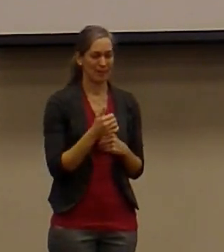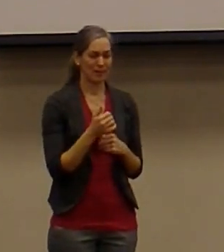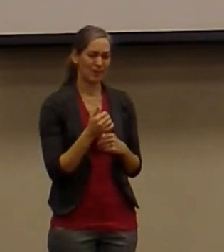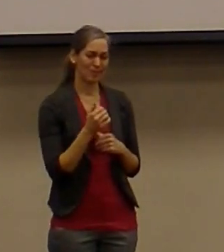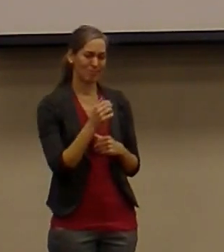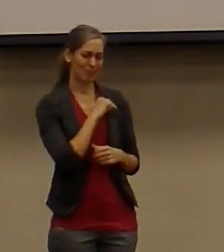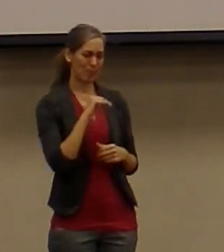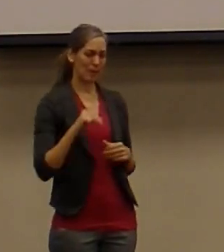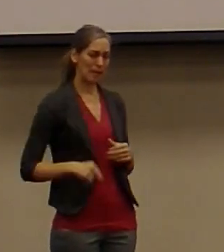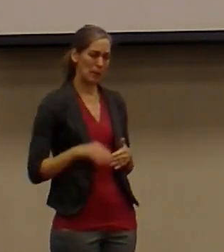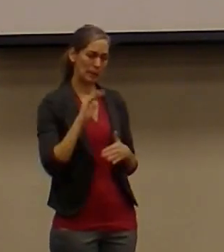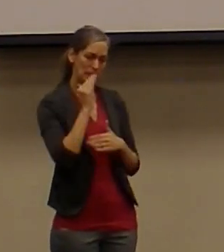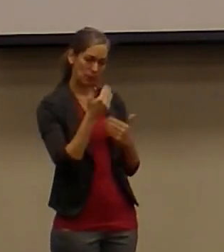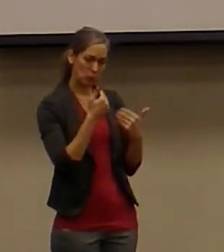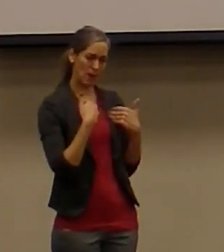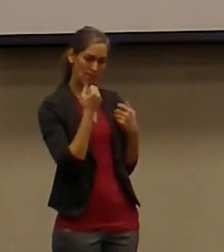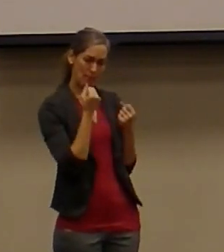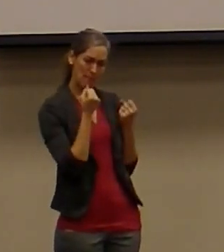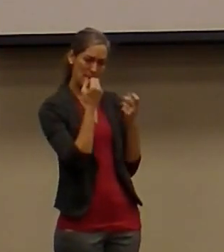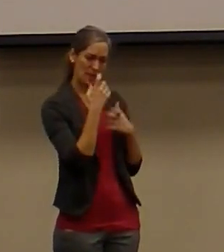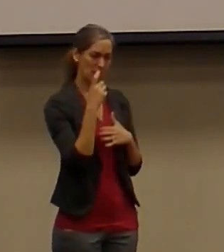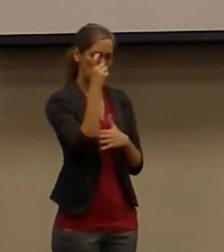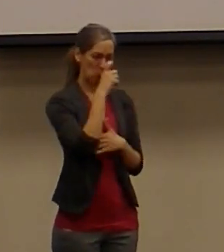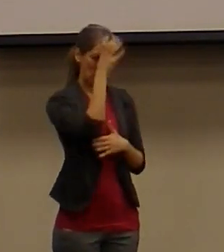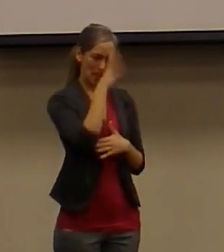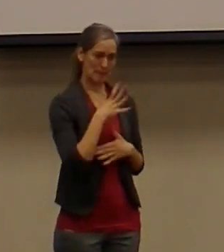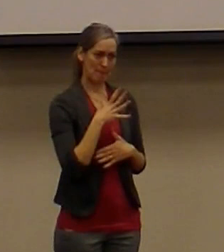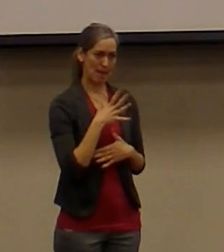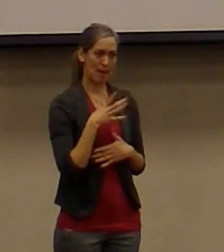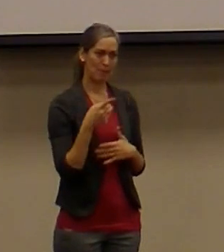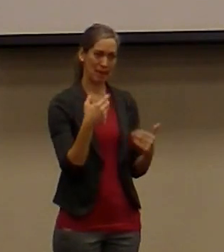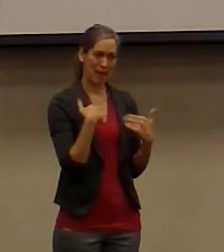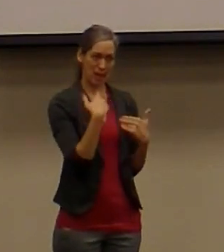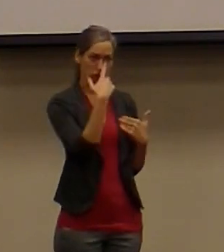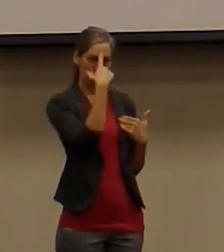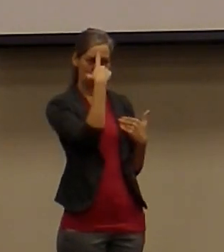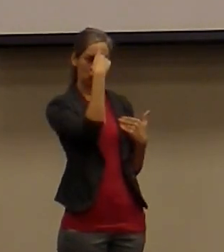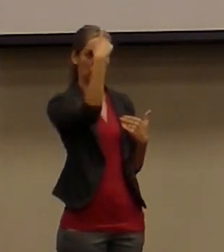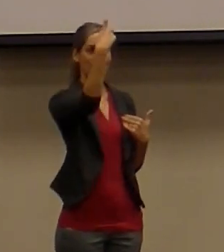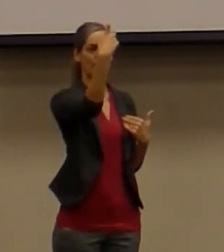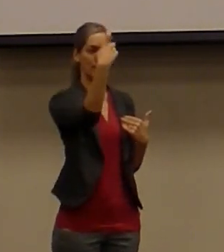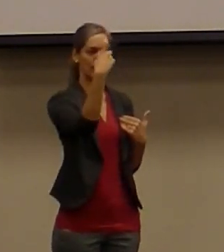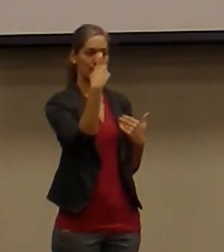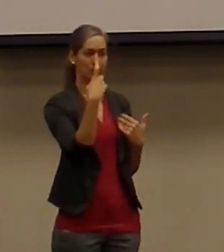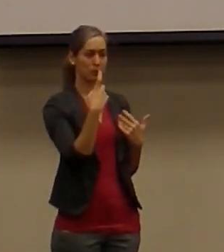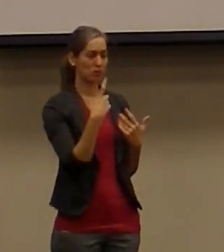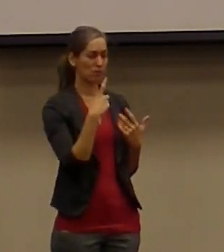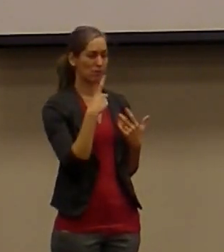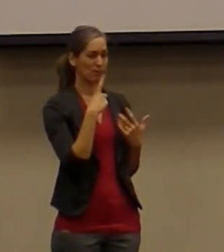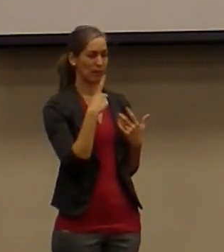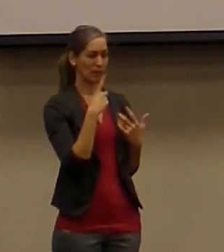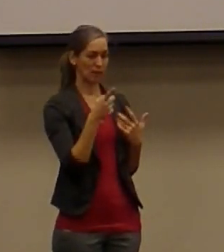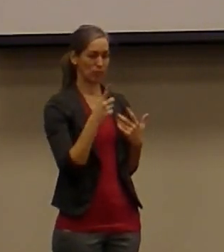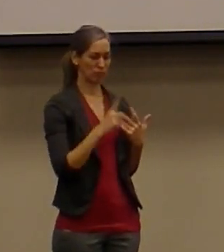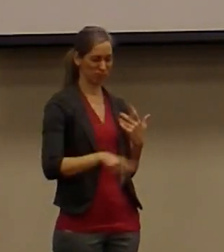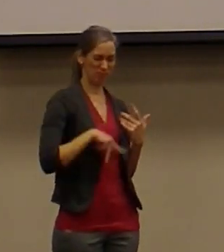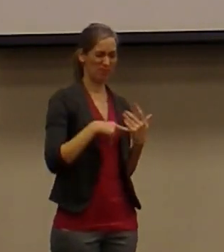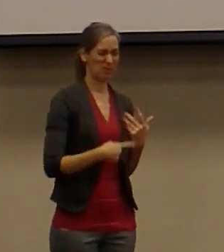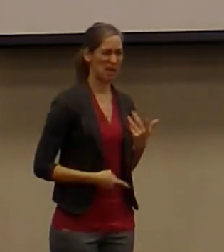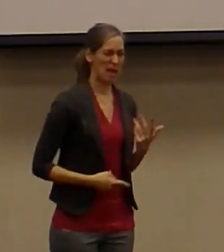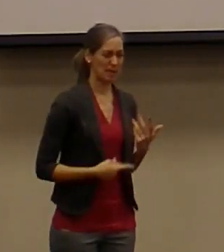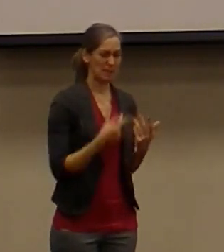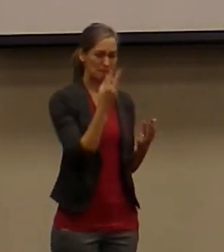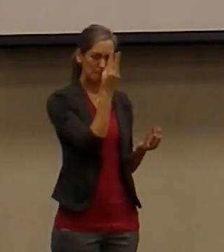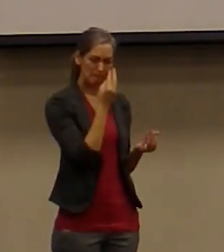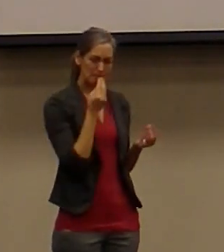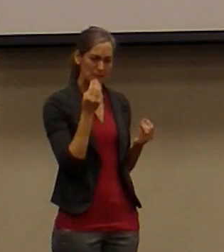We have the story of Nebuchadnezzar having a dream. And this dream was so disturbing to him and